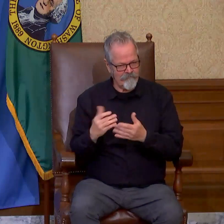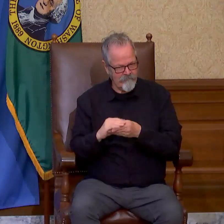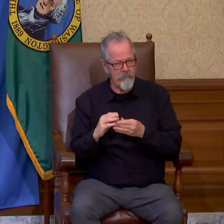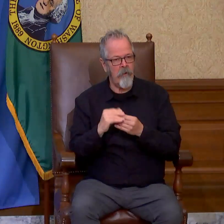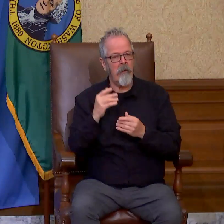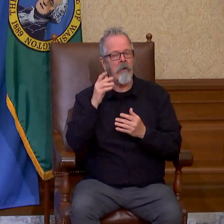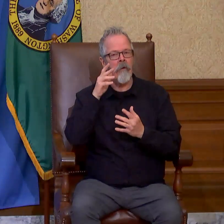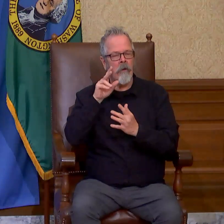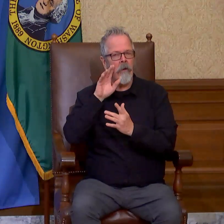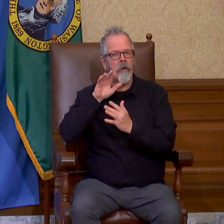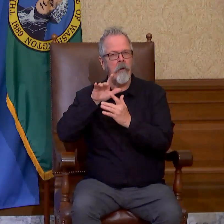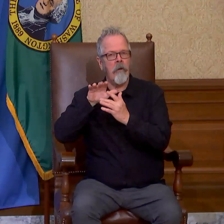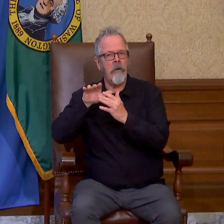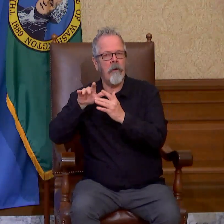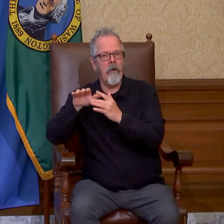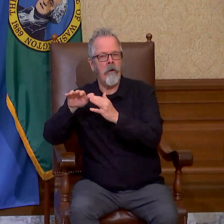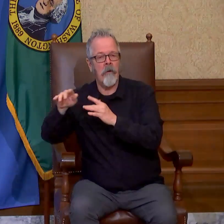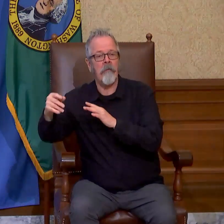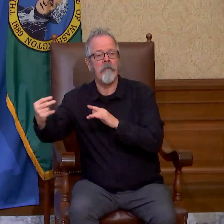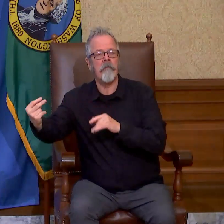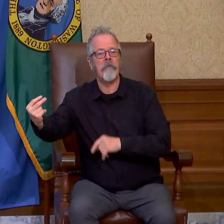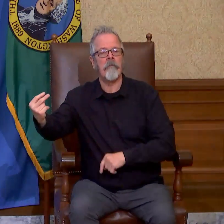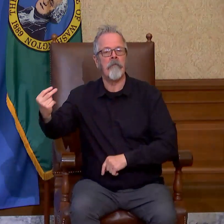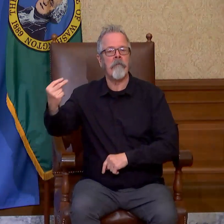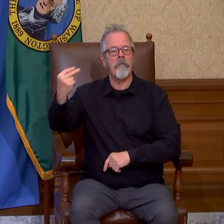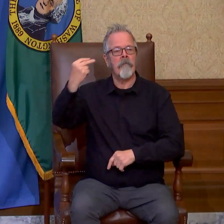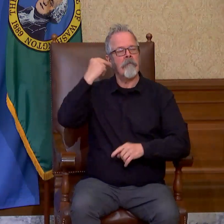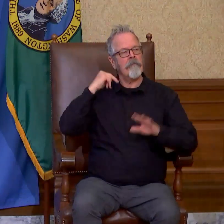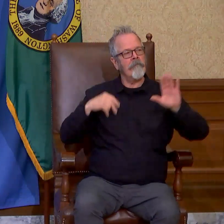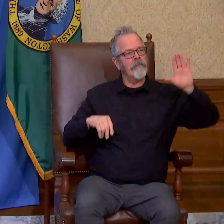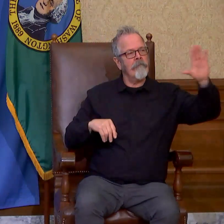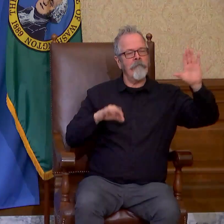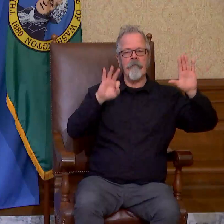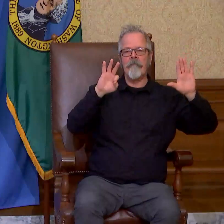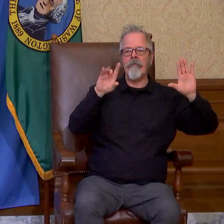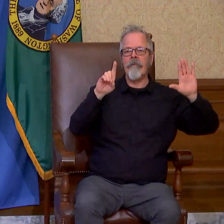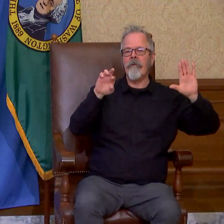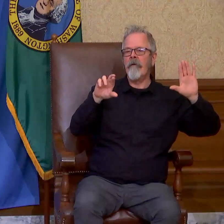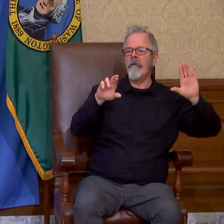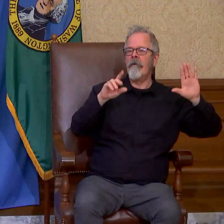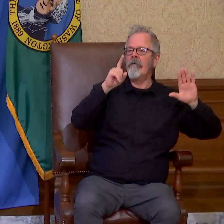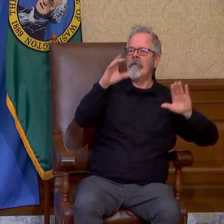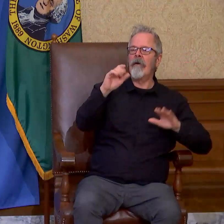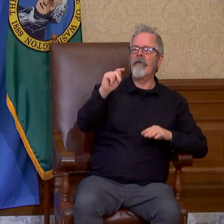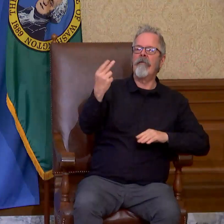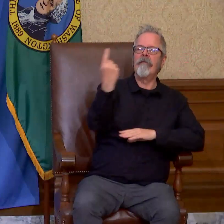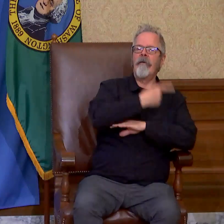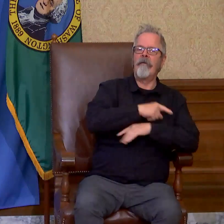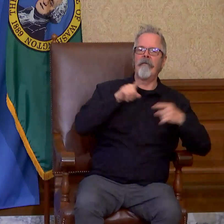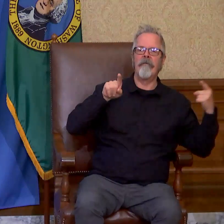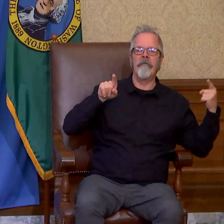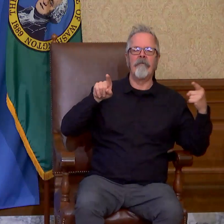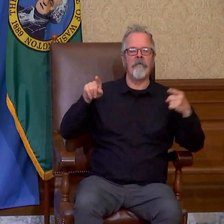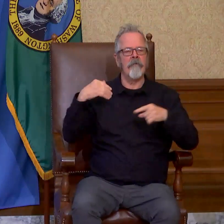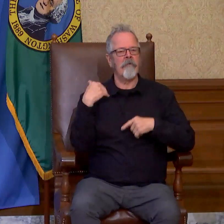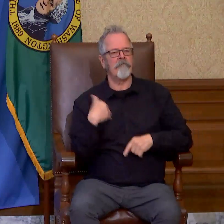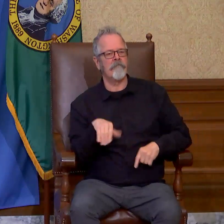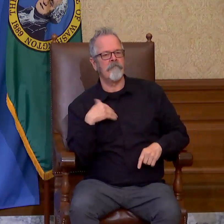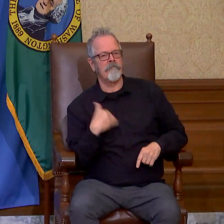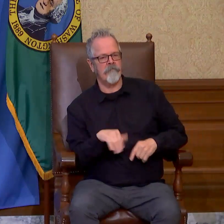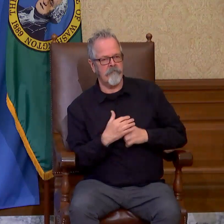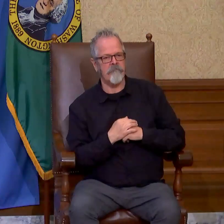those first 100 days have been extremely challenging and life-changing for all of us. And thankfully, the